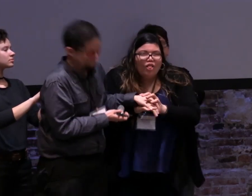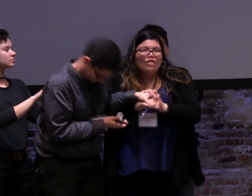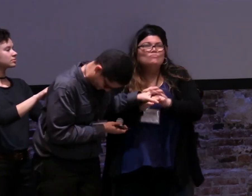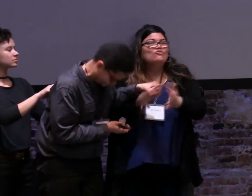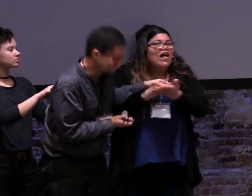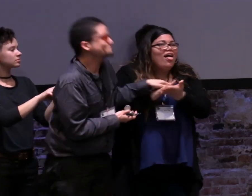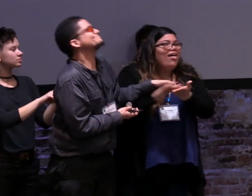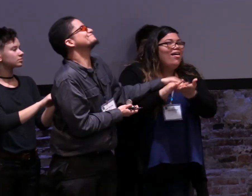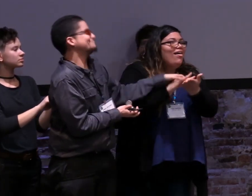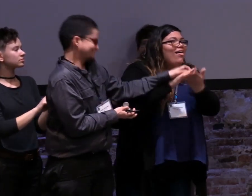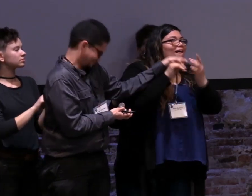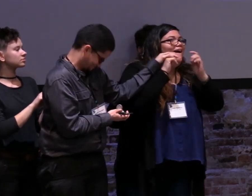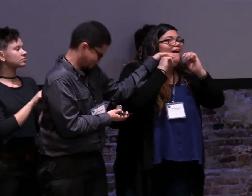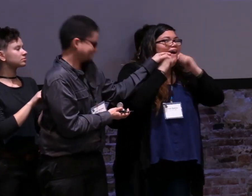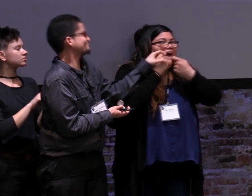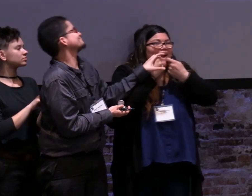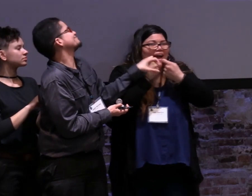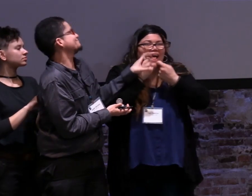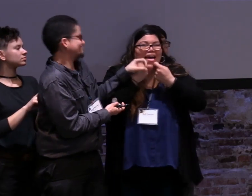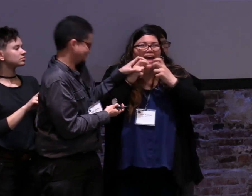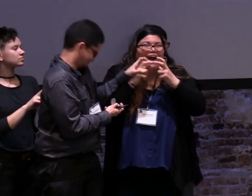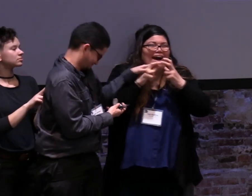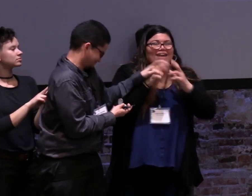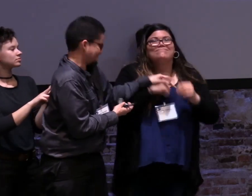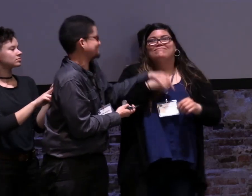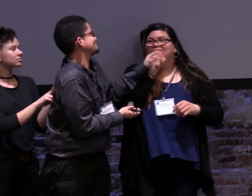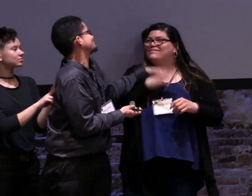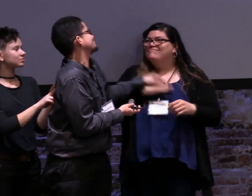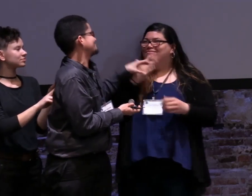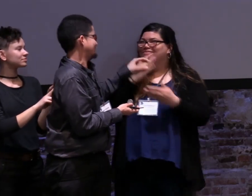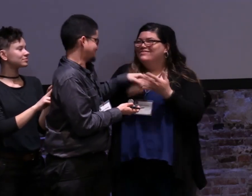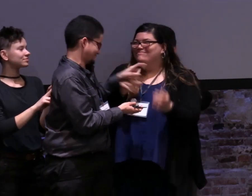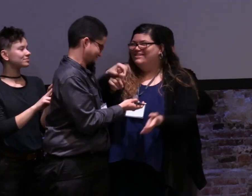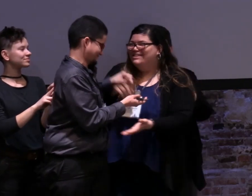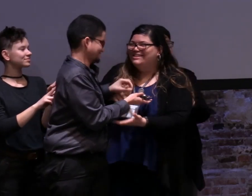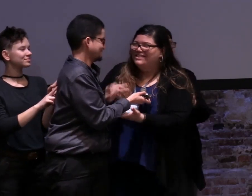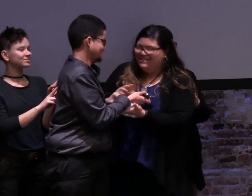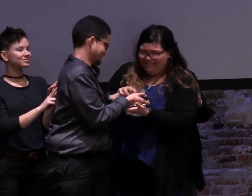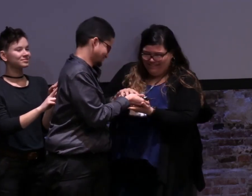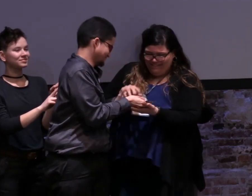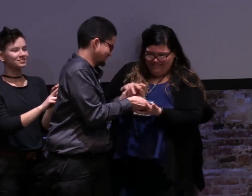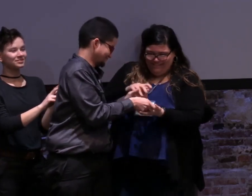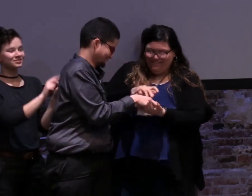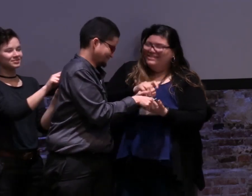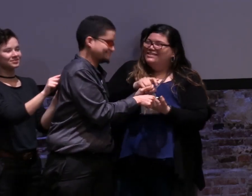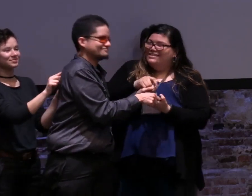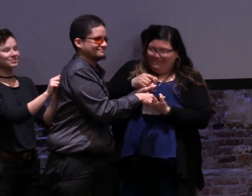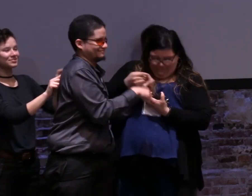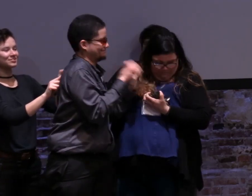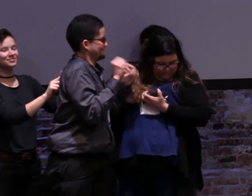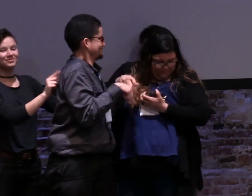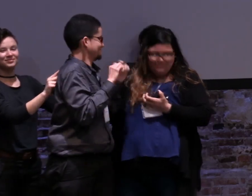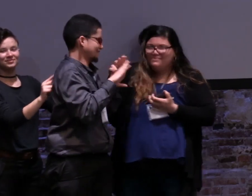And once people started to realize that they can access our play through Braille, pro-tactile,